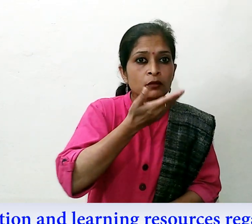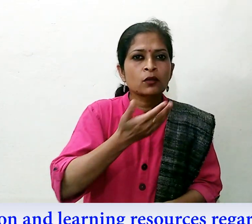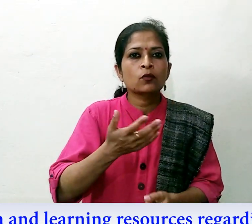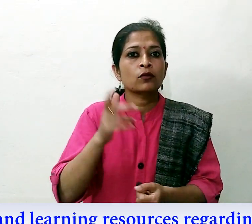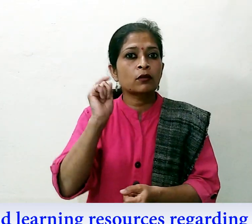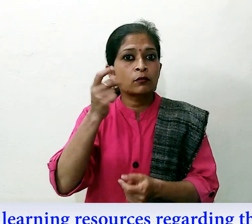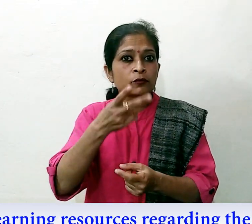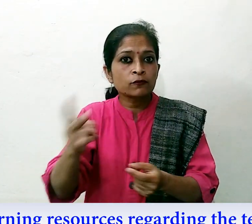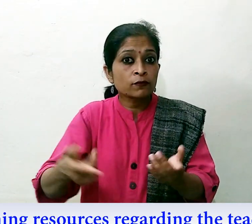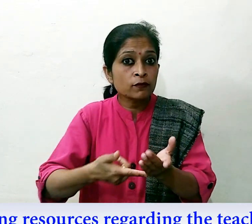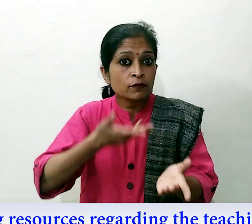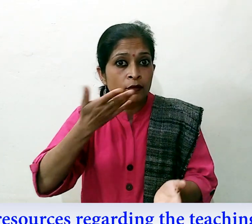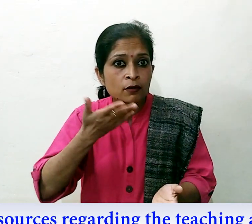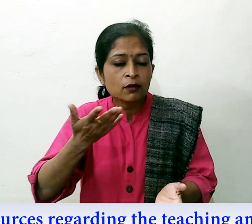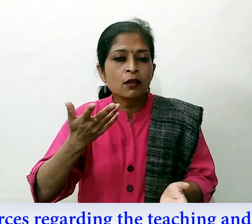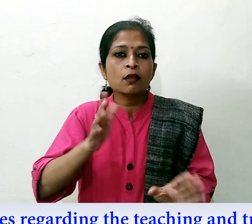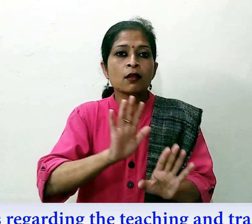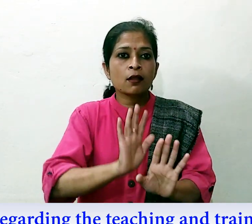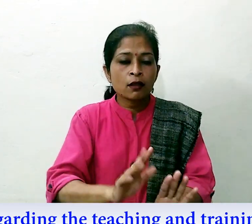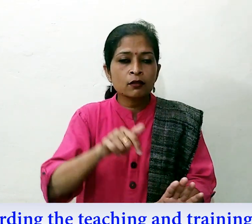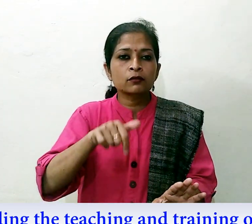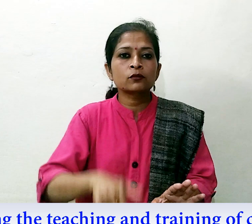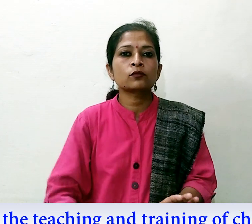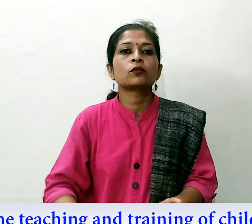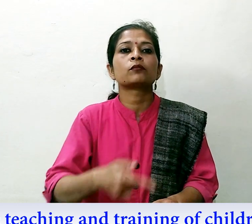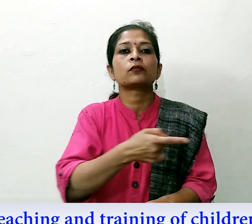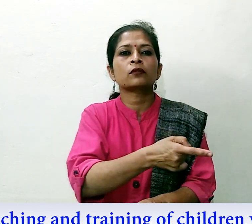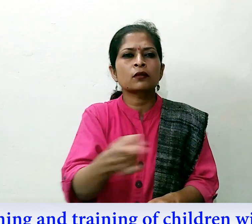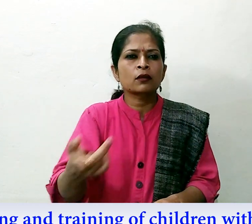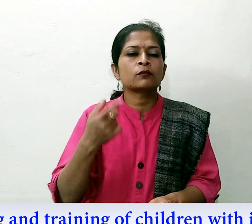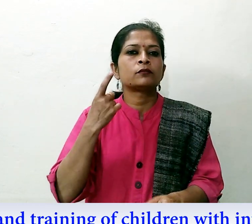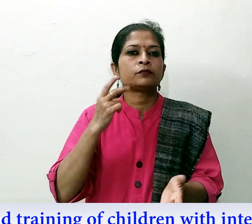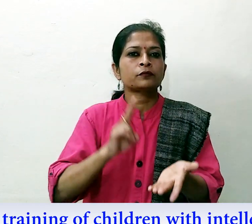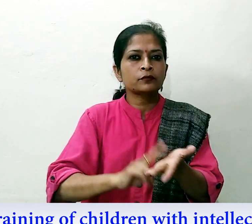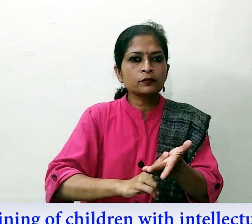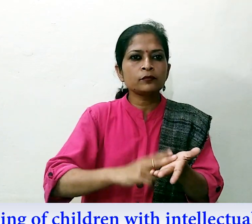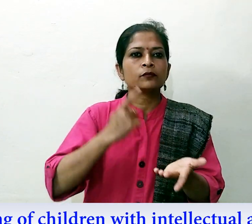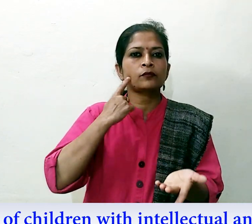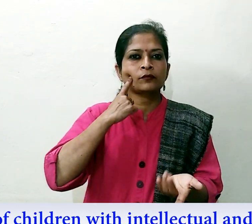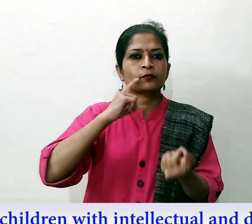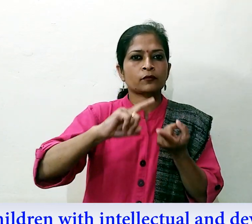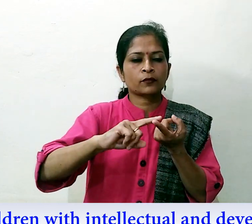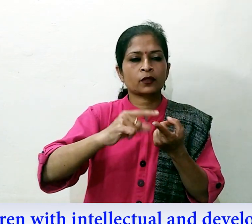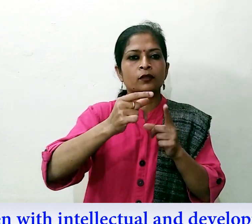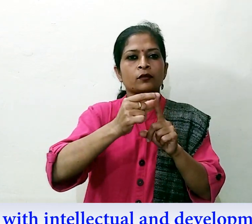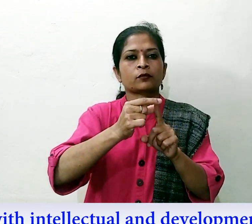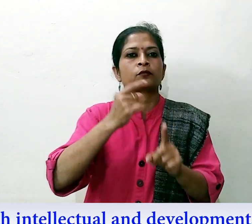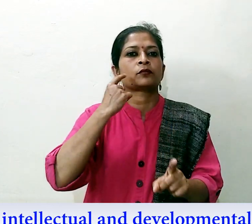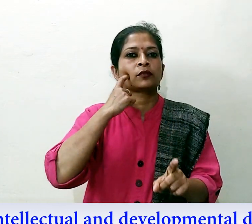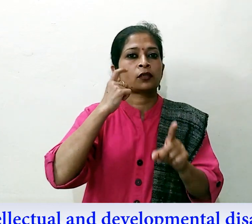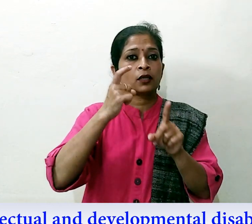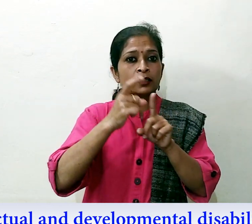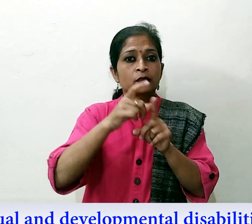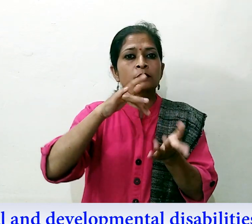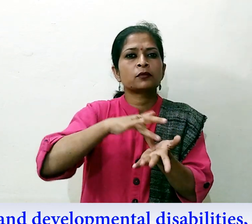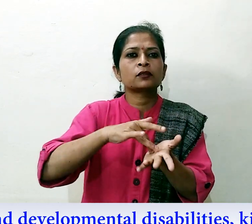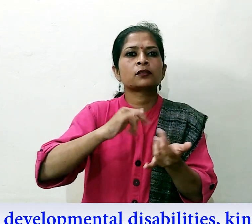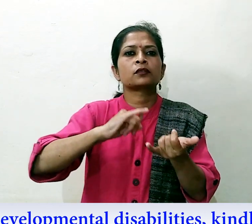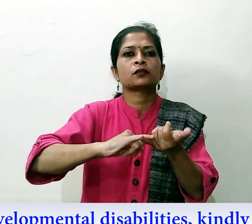with intellectual and developmental disabilities, kindly visit the website of National Institute for the Empowerment of Persons